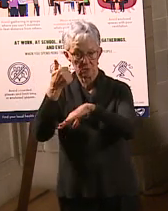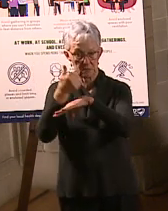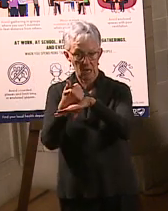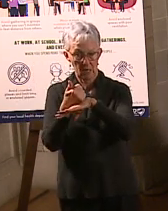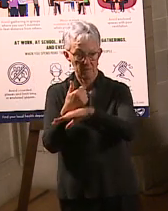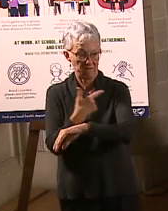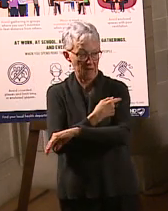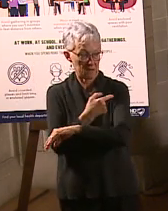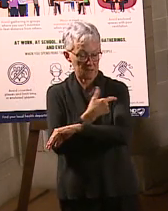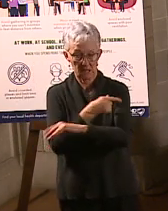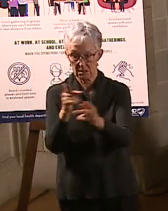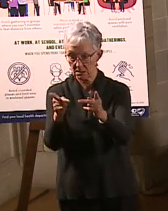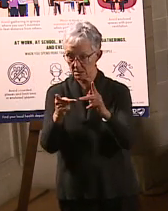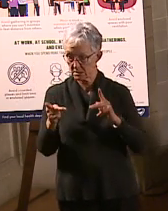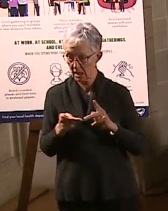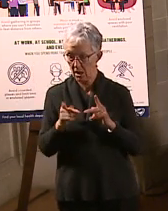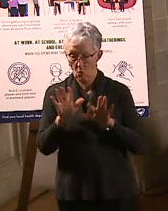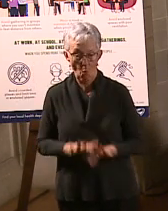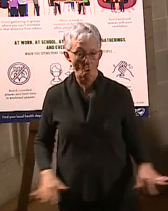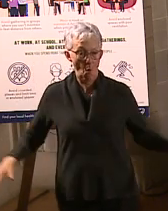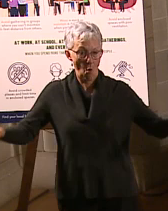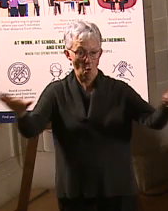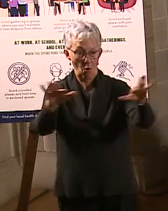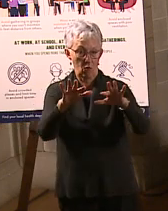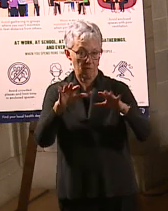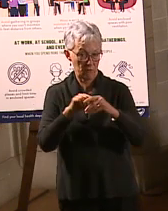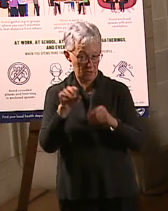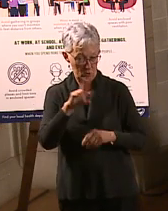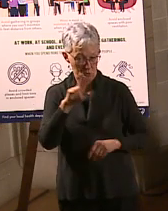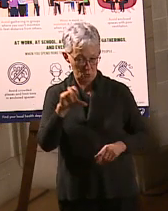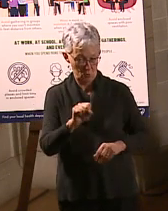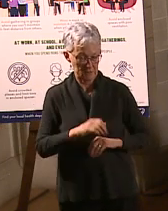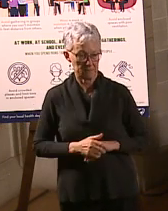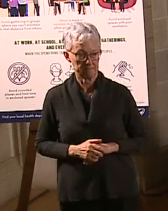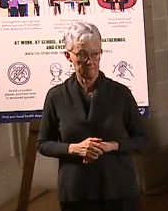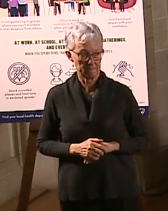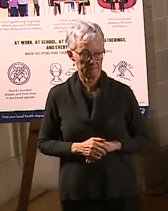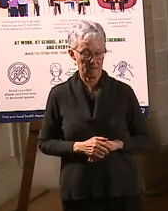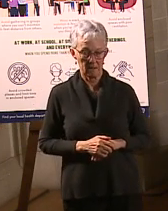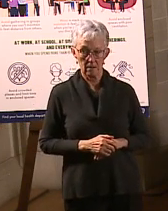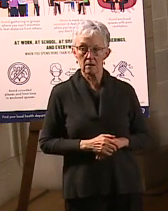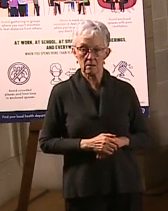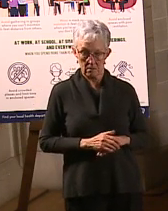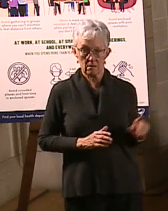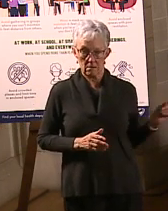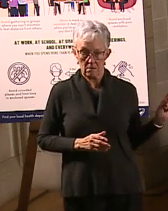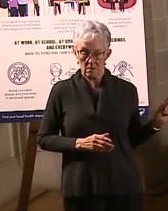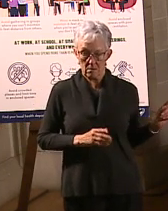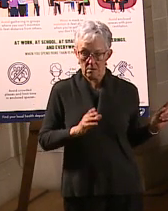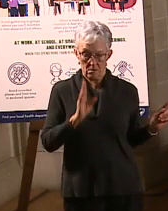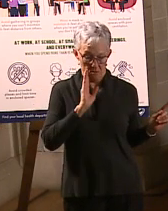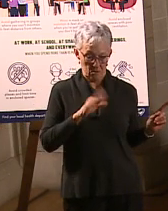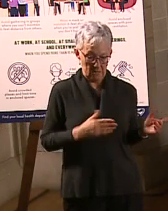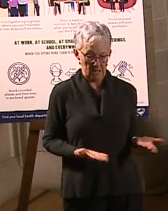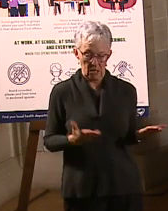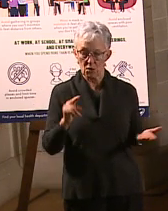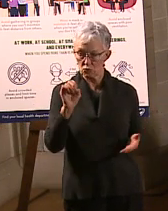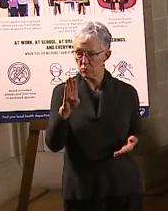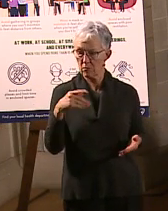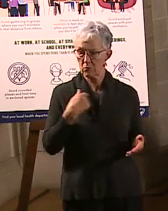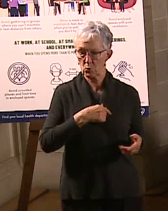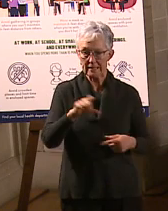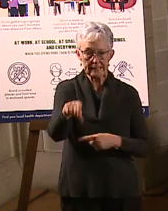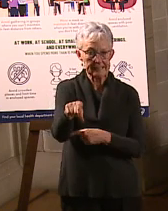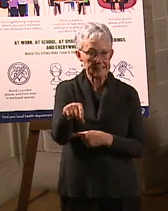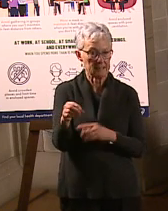In Nebraska, the thing that we can benefit the most from is to have more vaccines. You know, for example, Lincoln